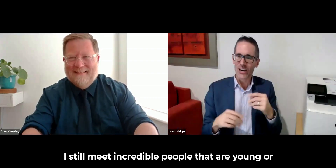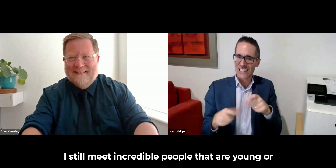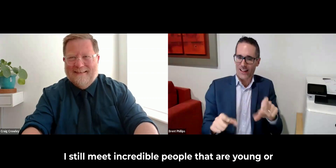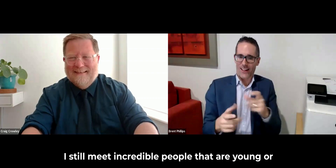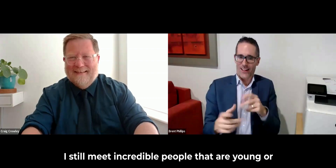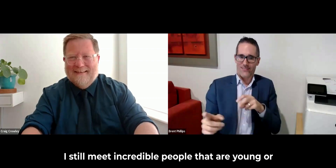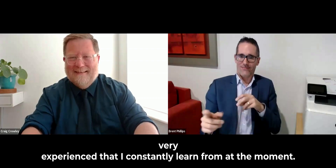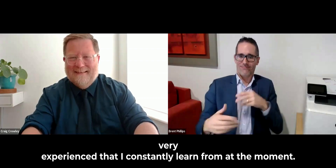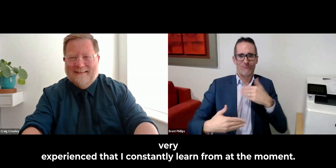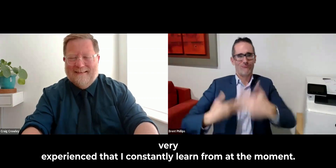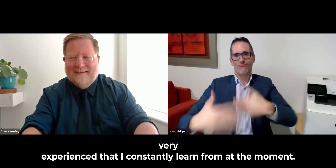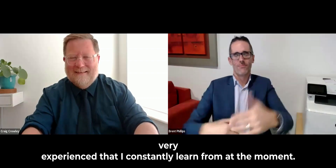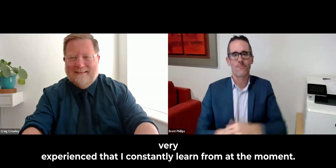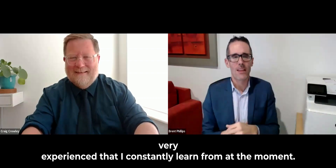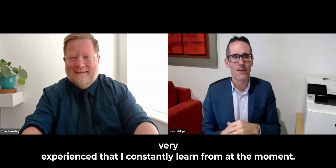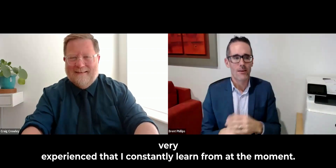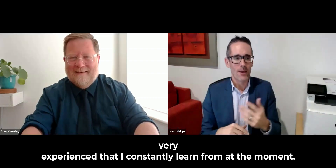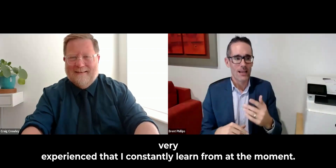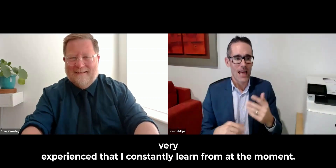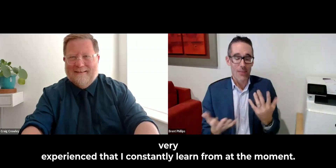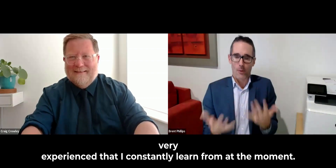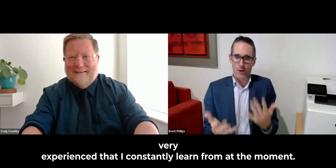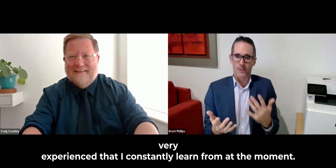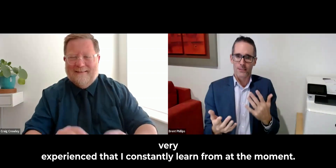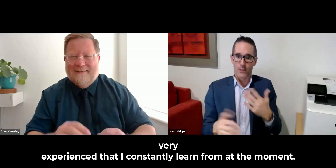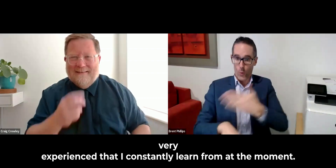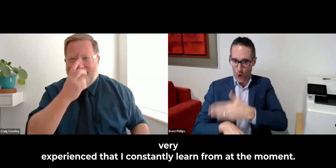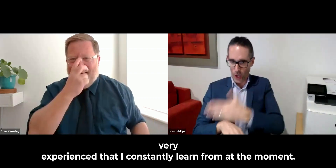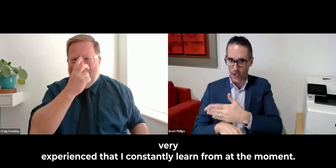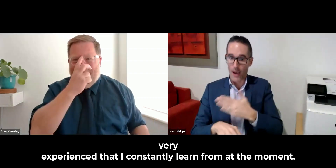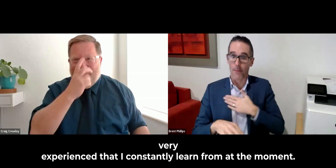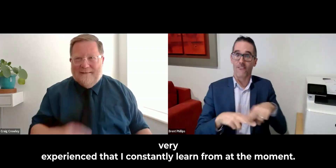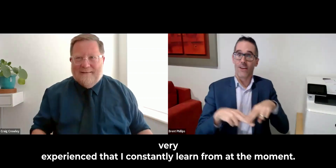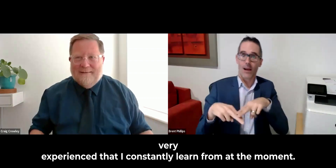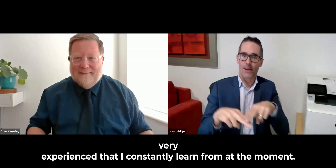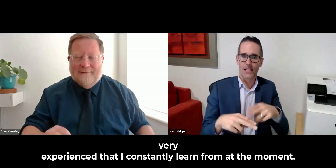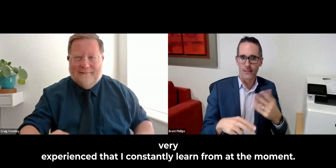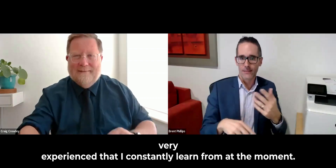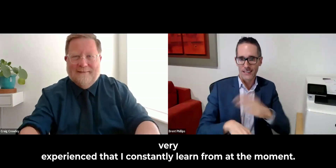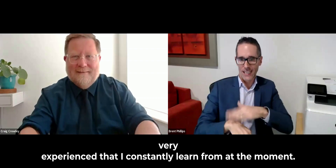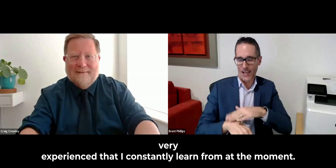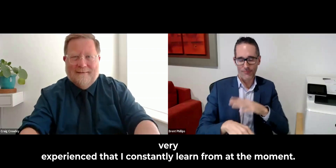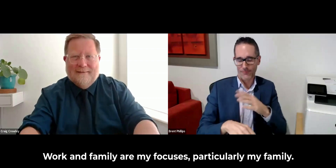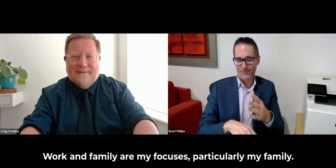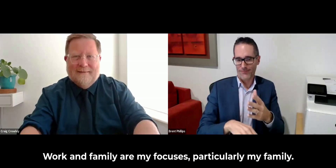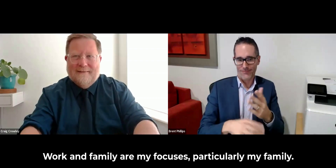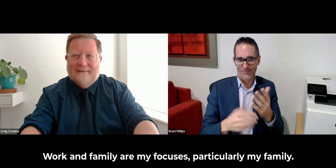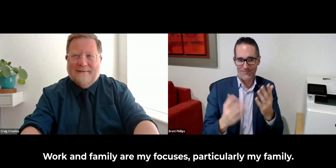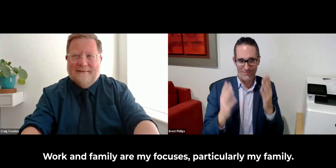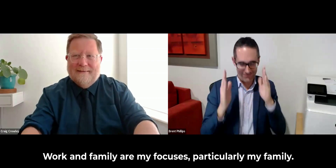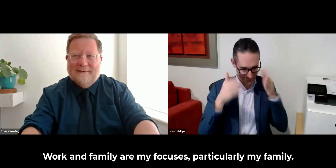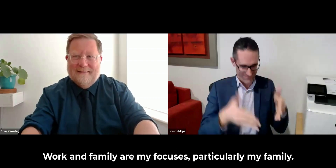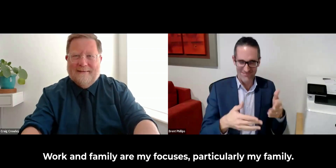or, very experienced that I constantly learn from. At the moment, work and